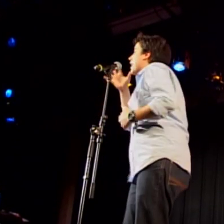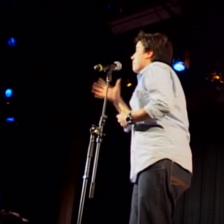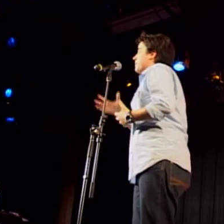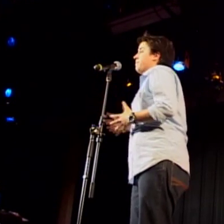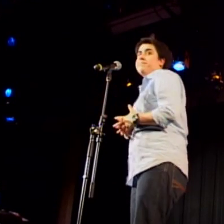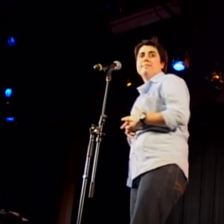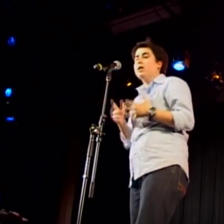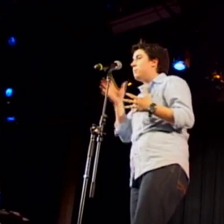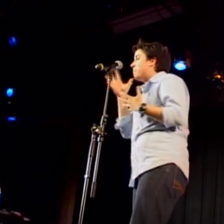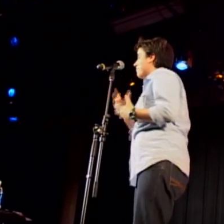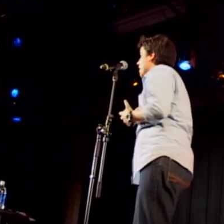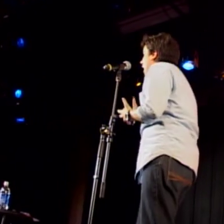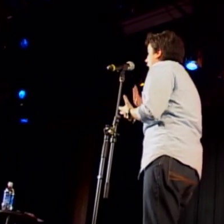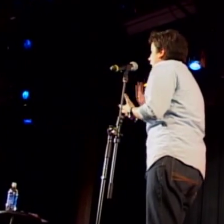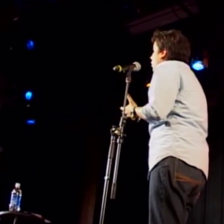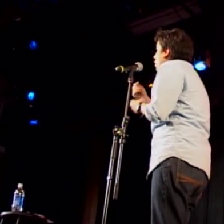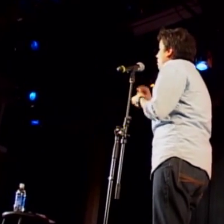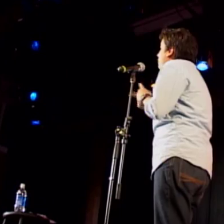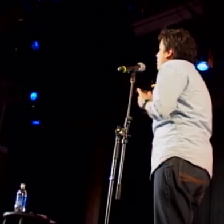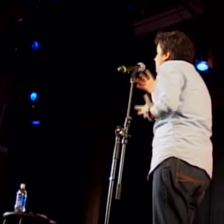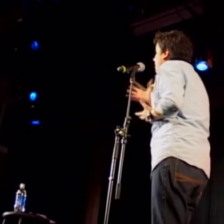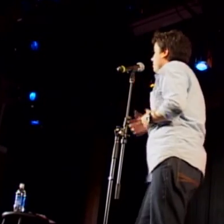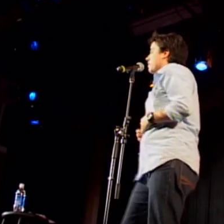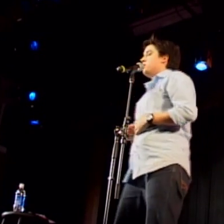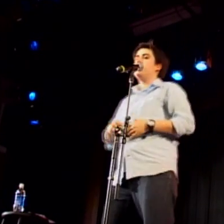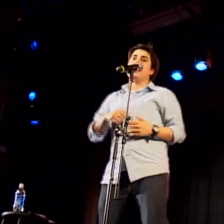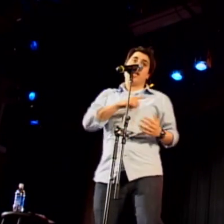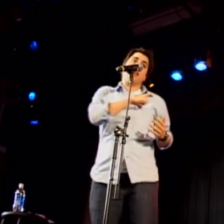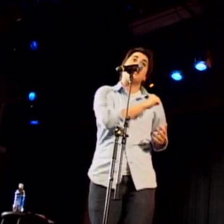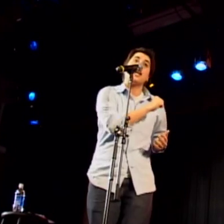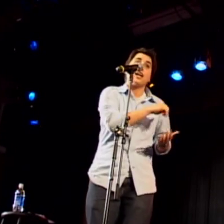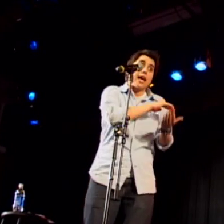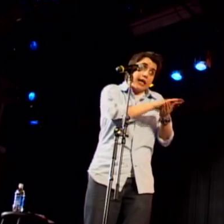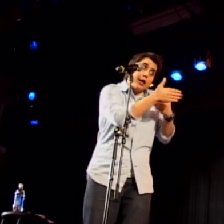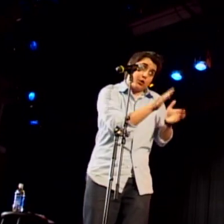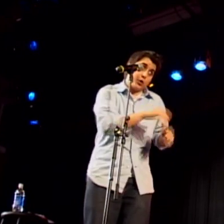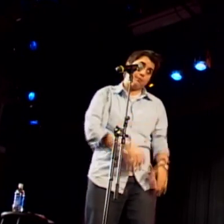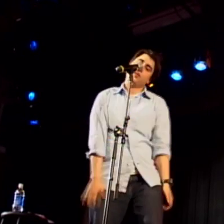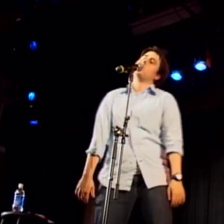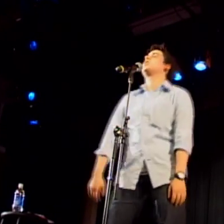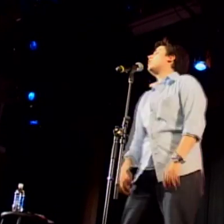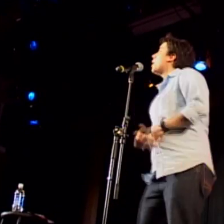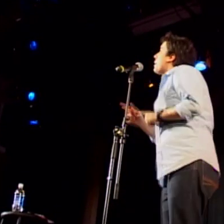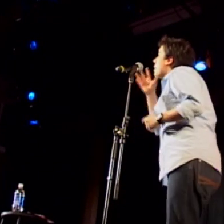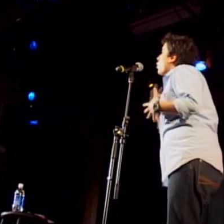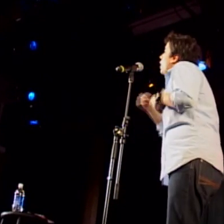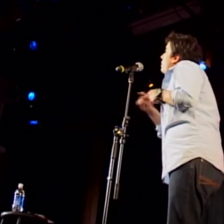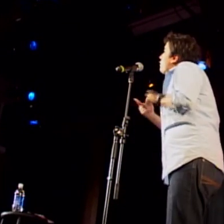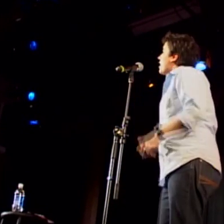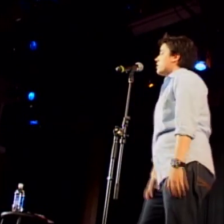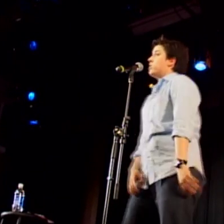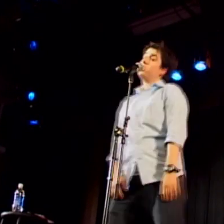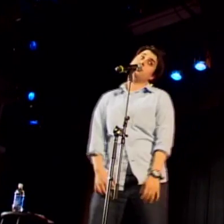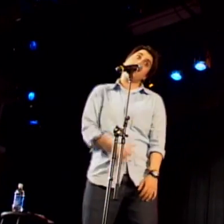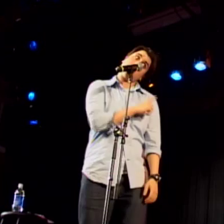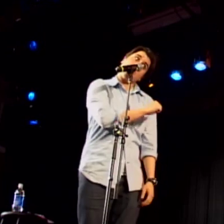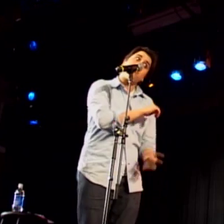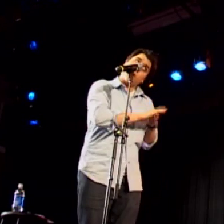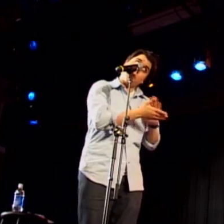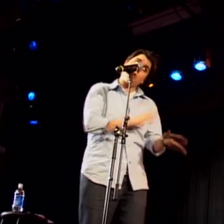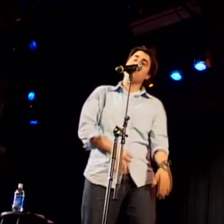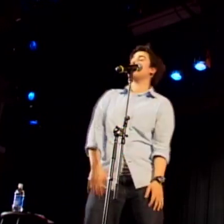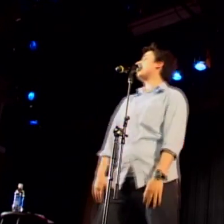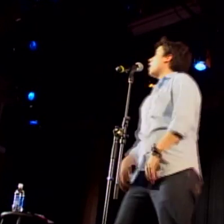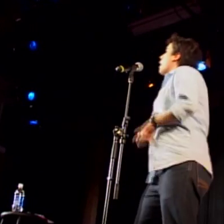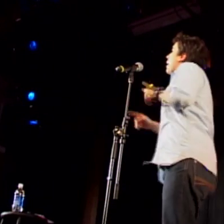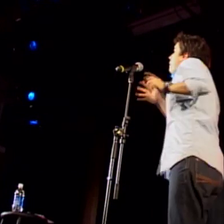I'd be like, Mom, I want to go out with my friends, Mom. She'd say, Lianna, clean your room. But Mom, what about my friends? She'd say,